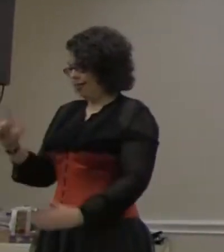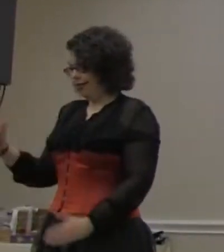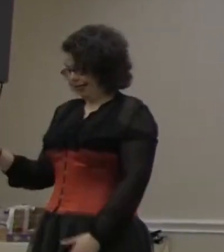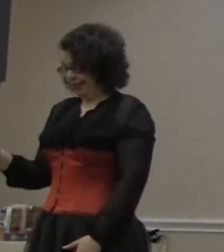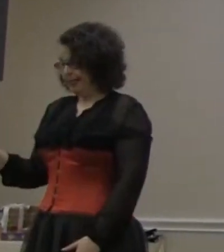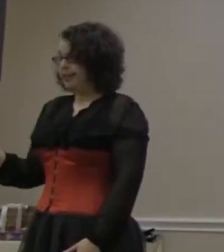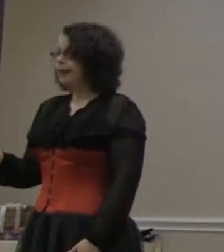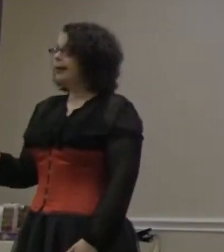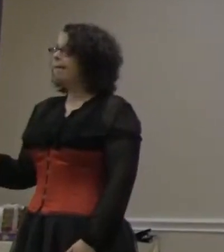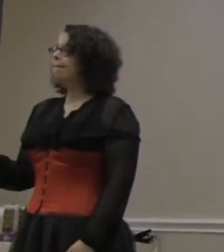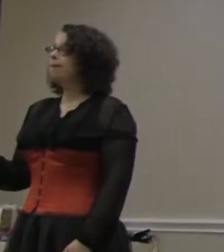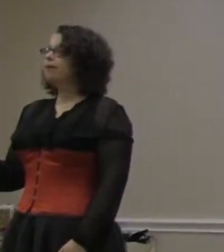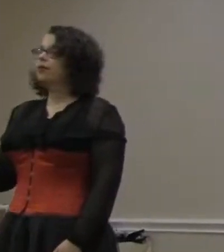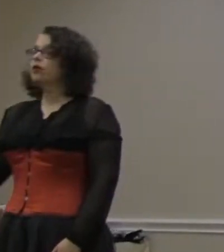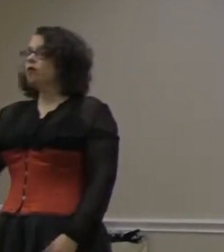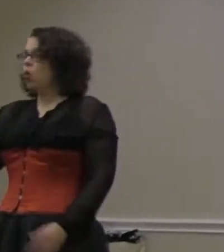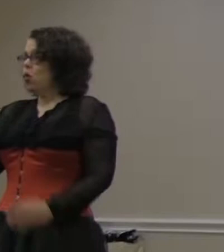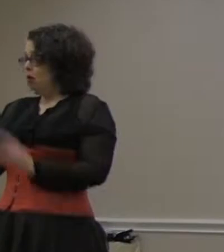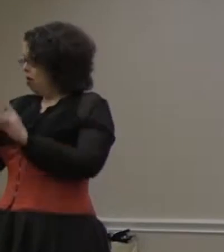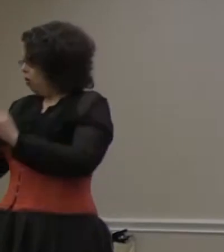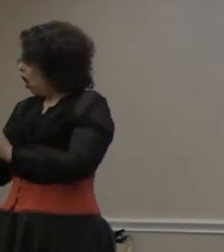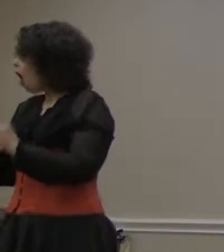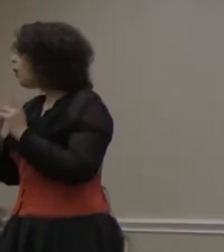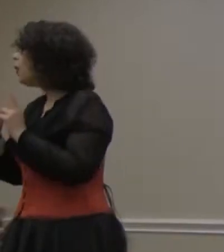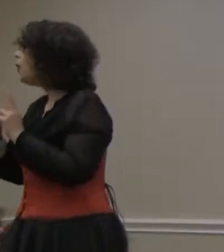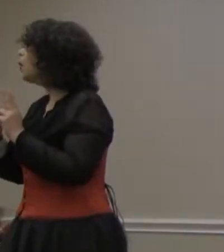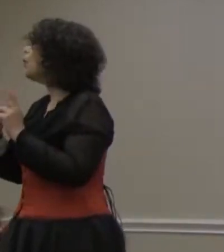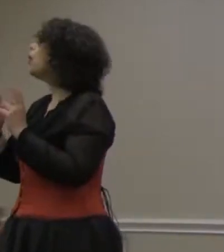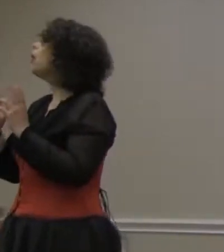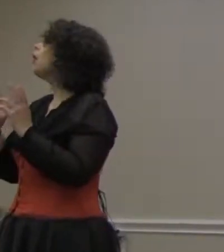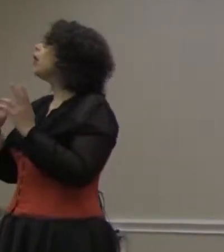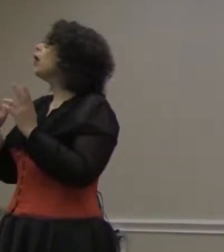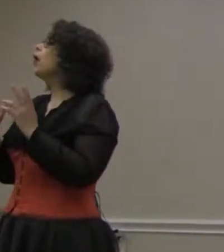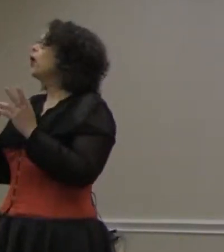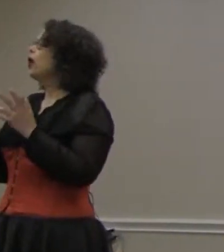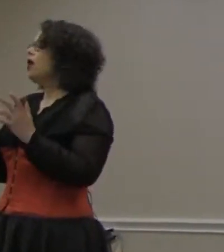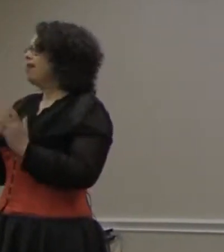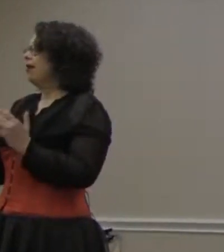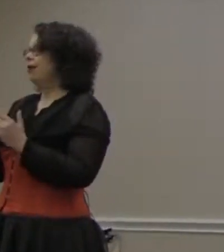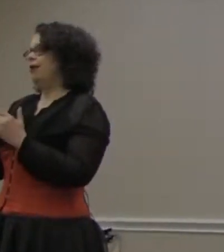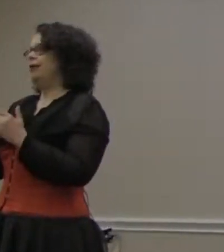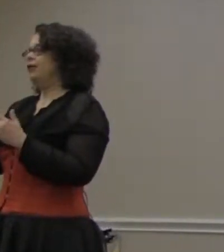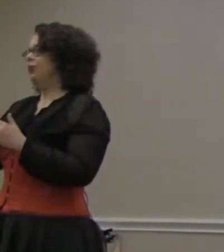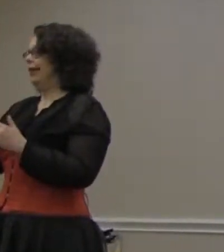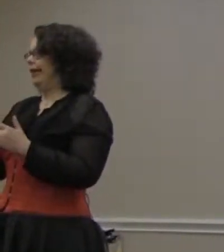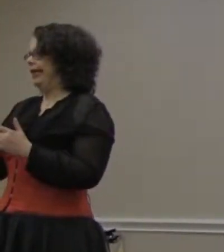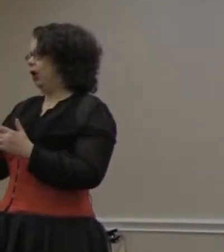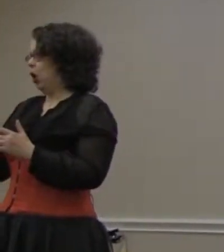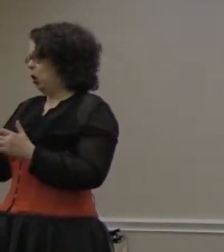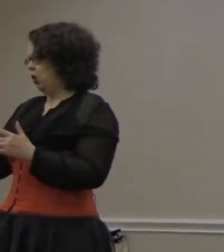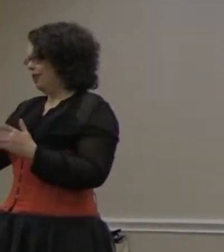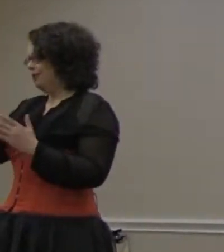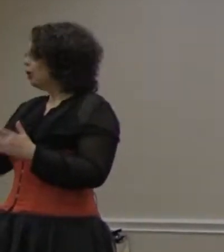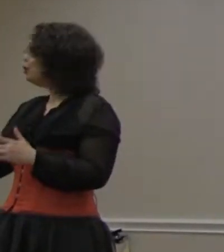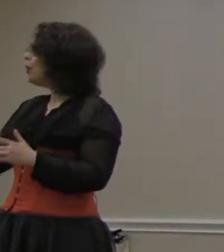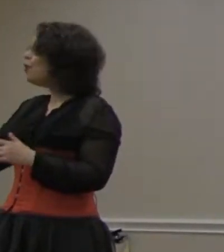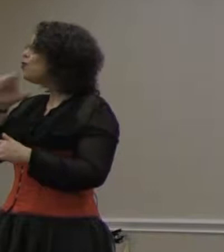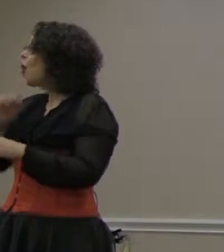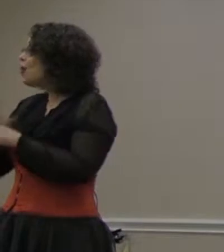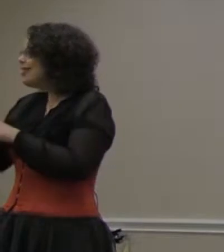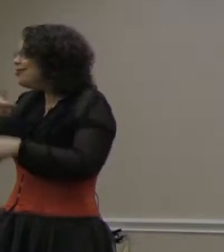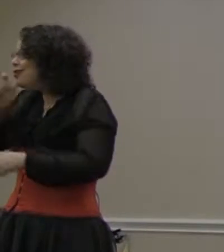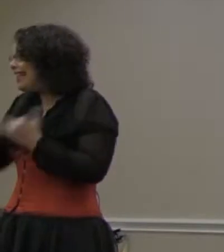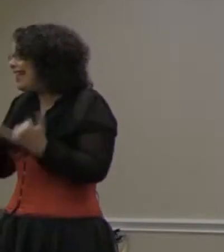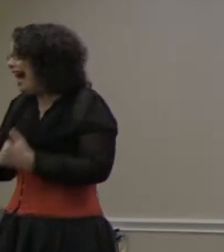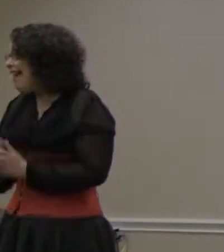LLC for the privilege and honor of having me be this year's keynote speaker. 21, you're old enough to